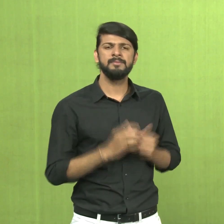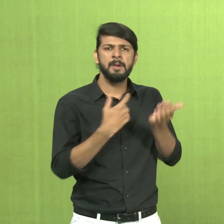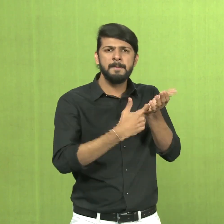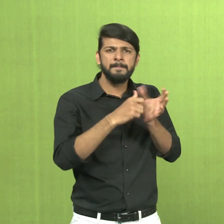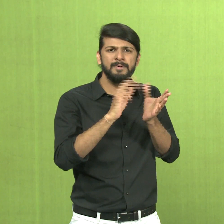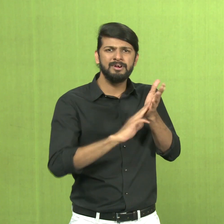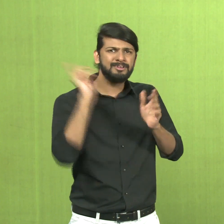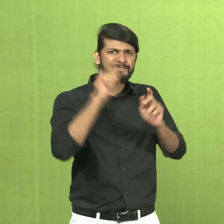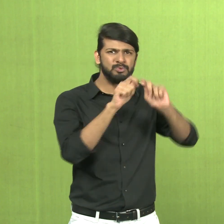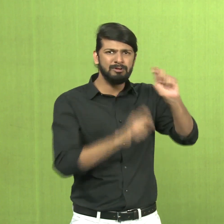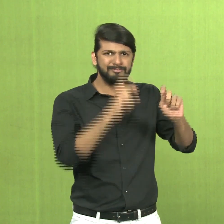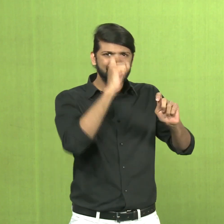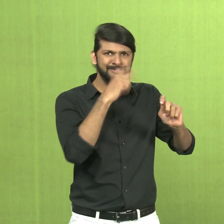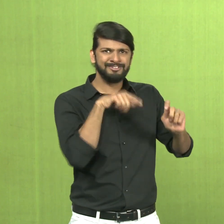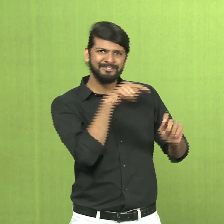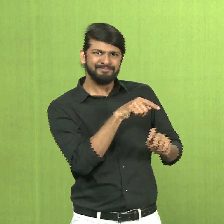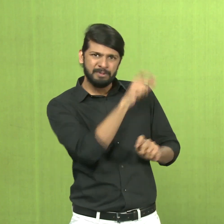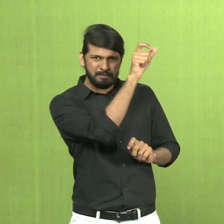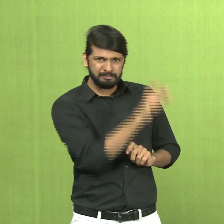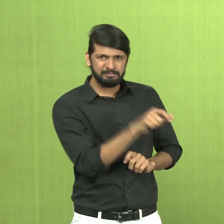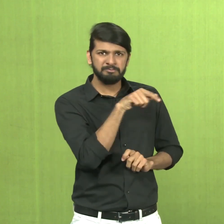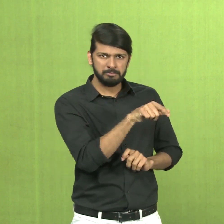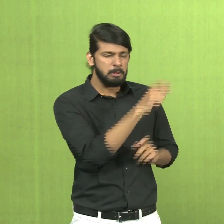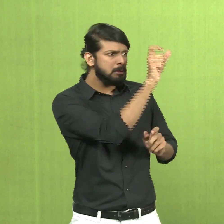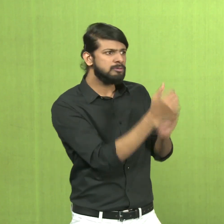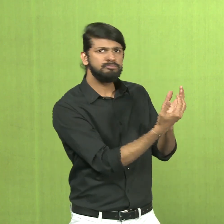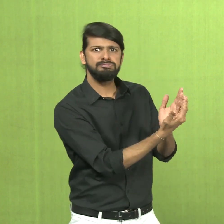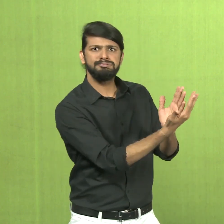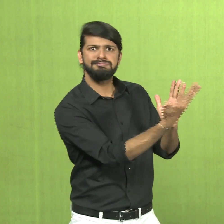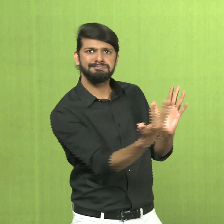What had happened was that Lord Ram